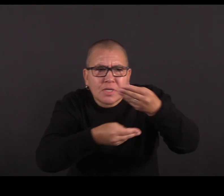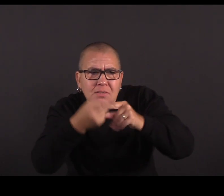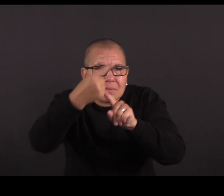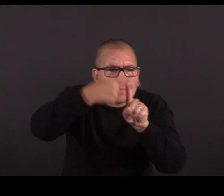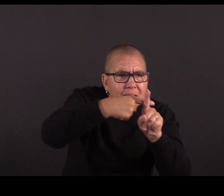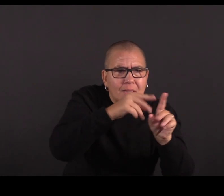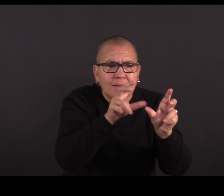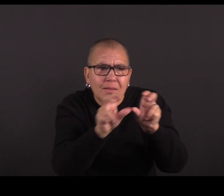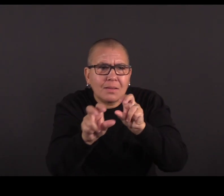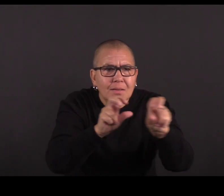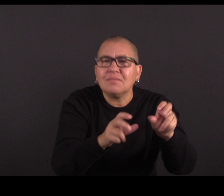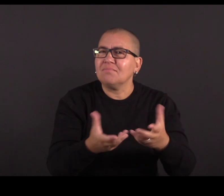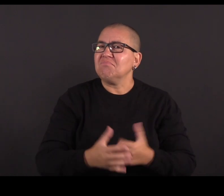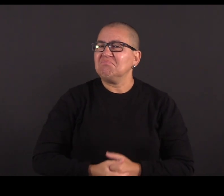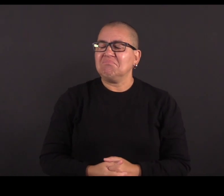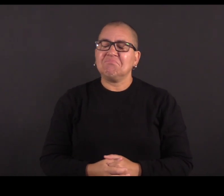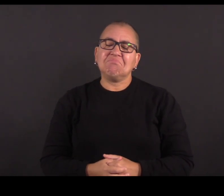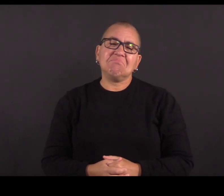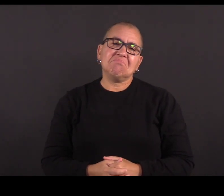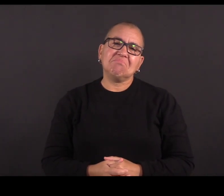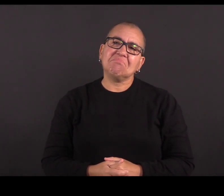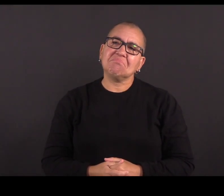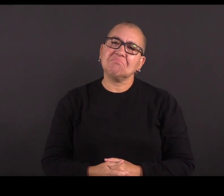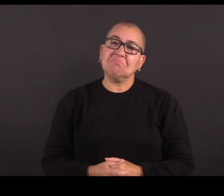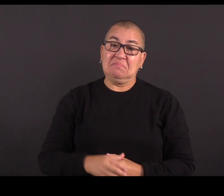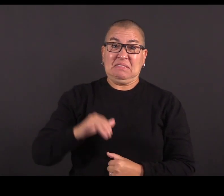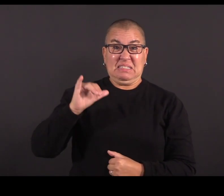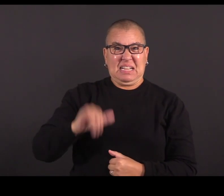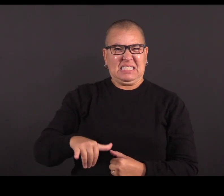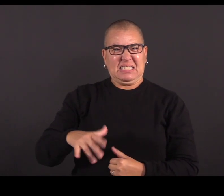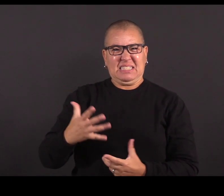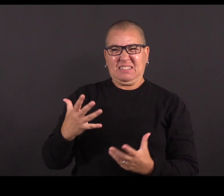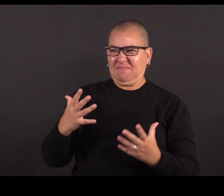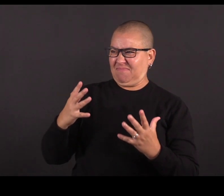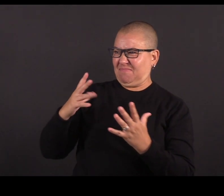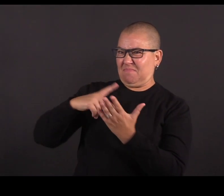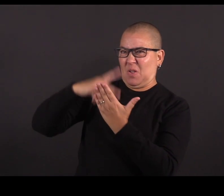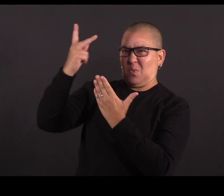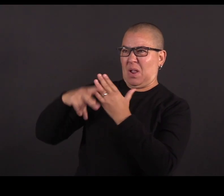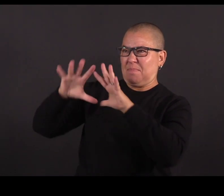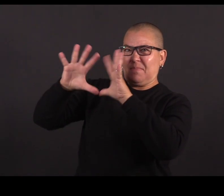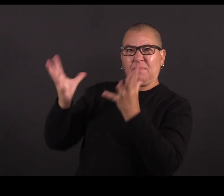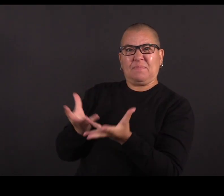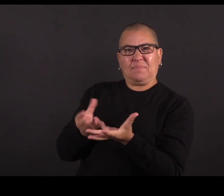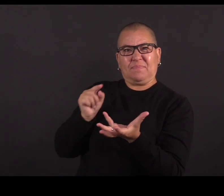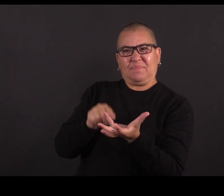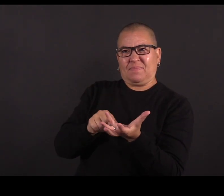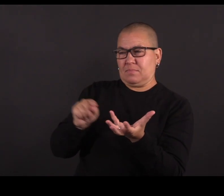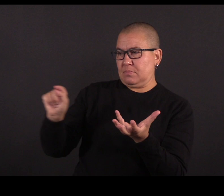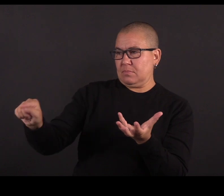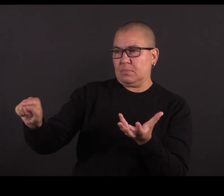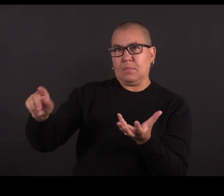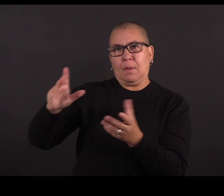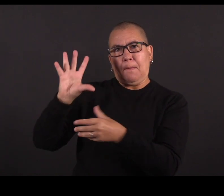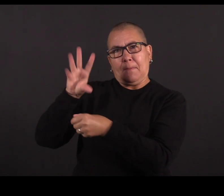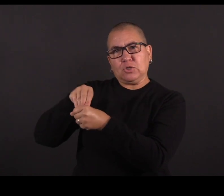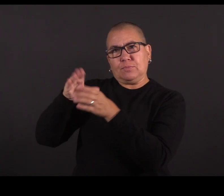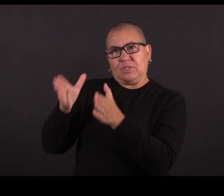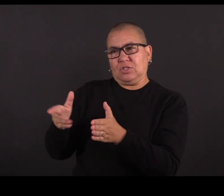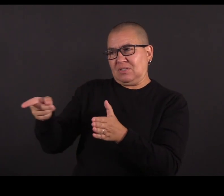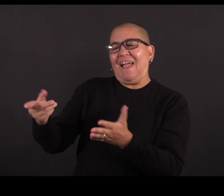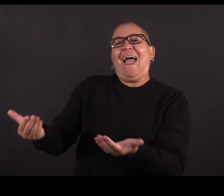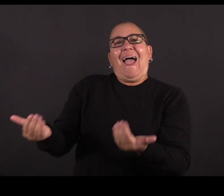In this program, the participant secures their housing. They do not live in a residence owned